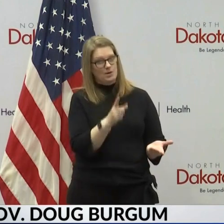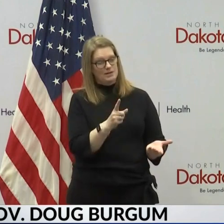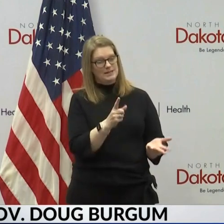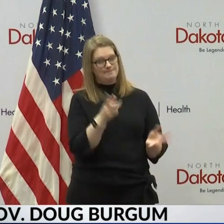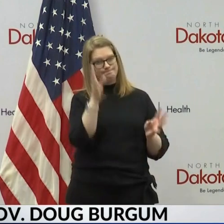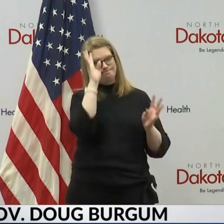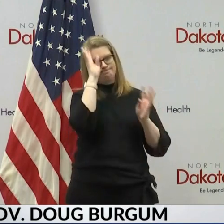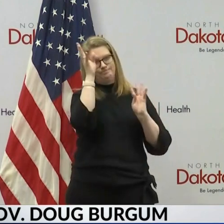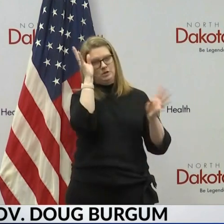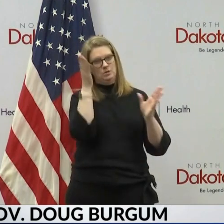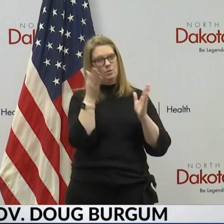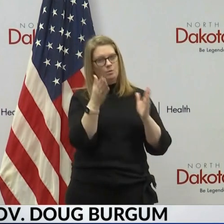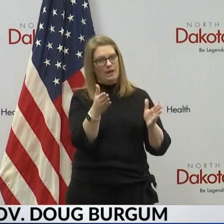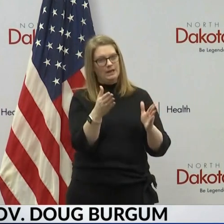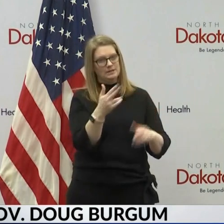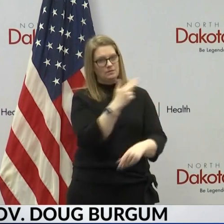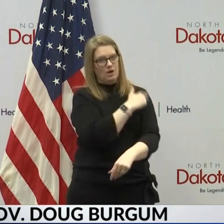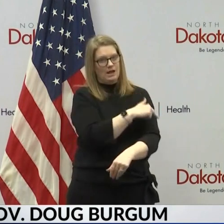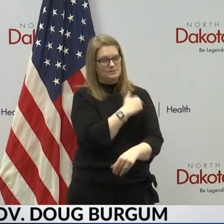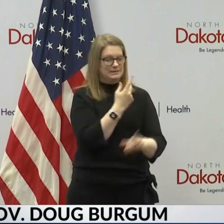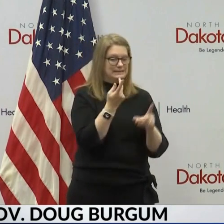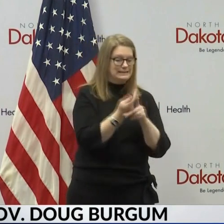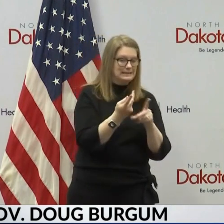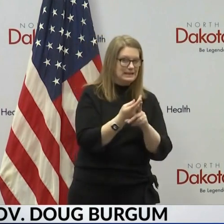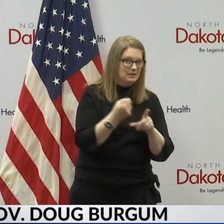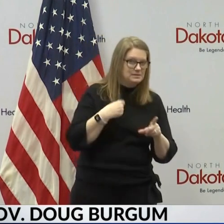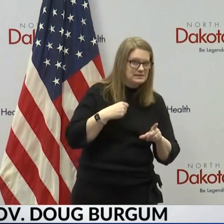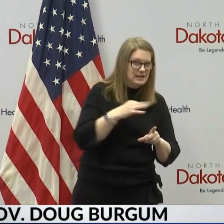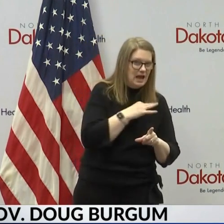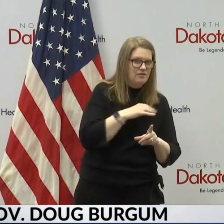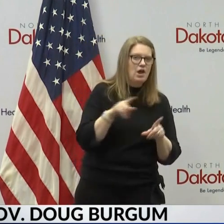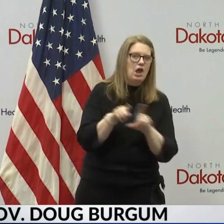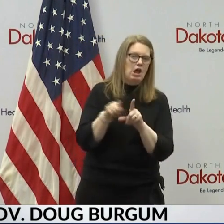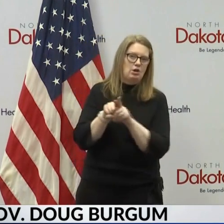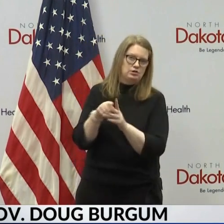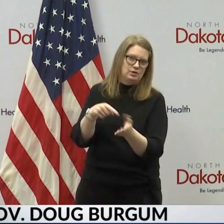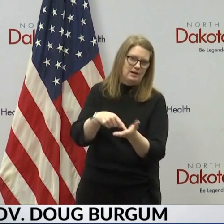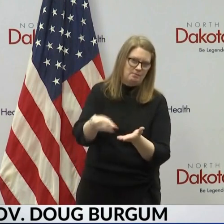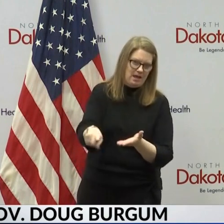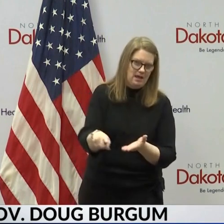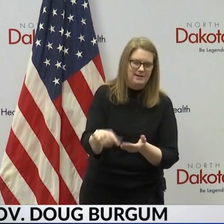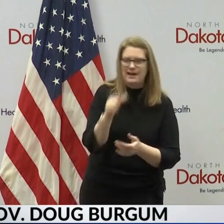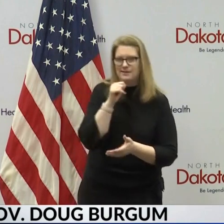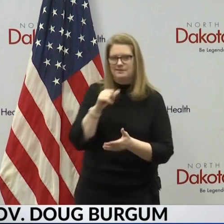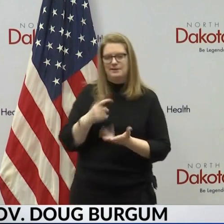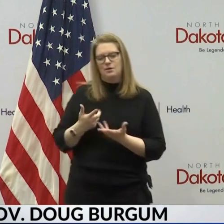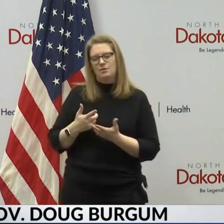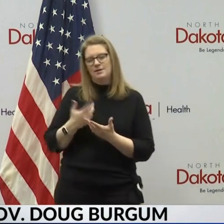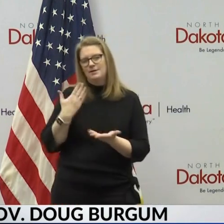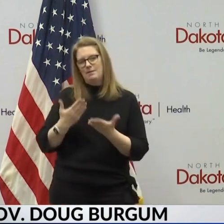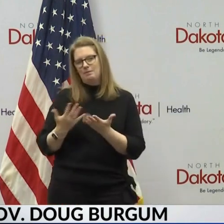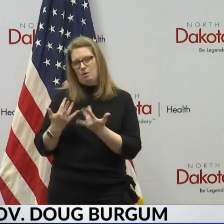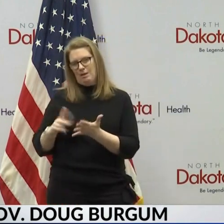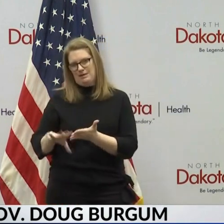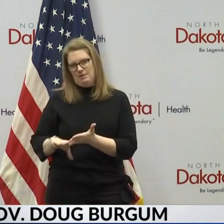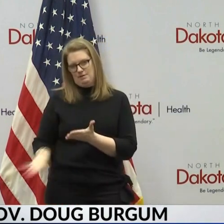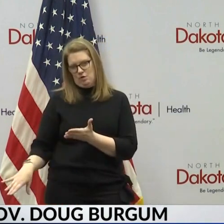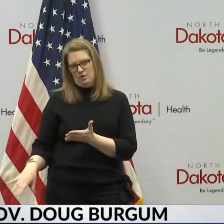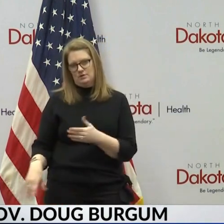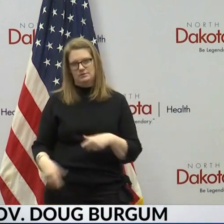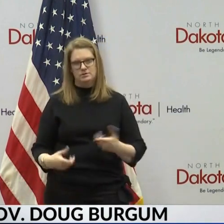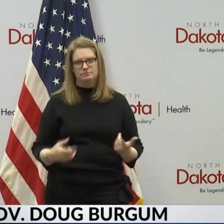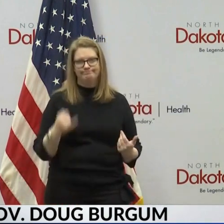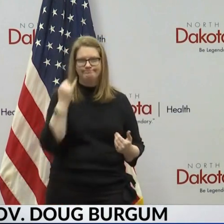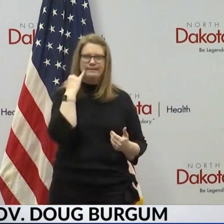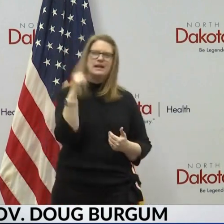ways for hospitals to retain their staff and get reimbursed as opposed to furlough them. I would get that that would be on your game plan if you were a